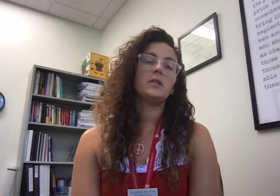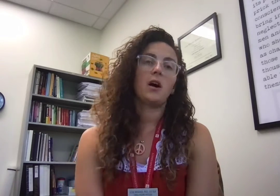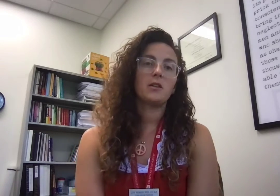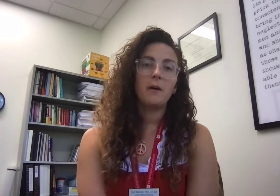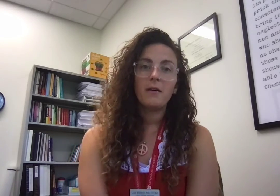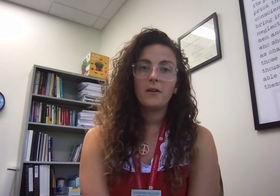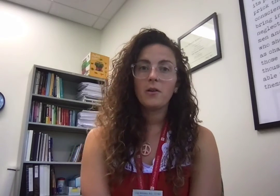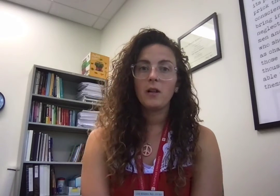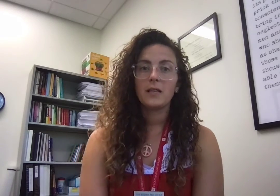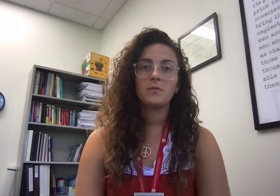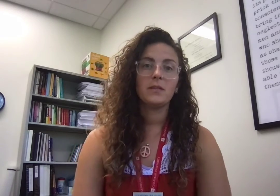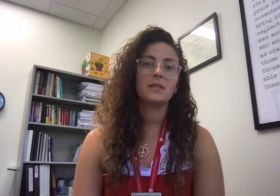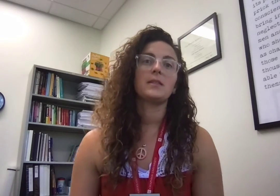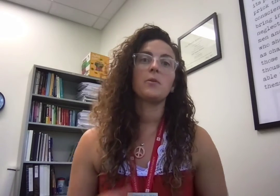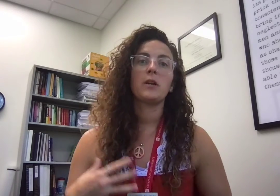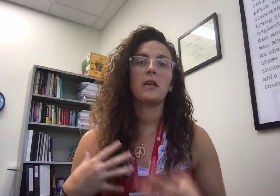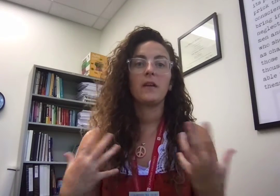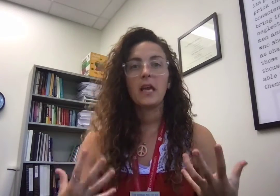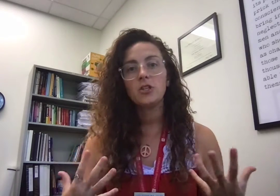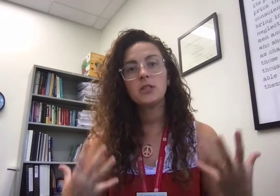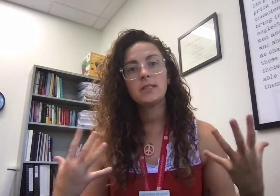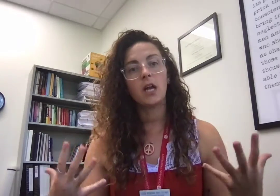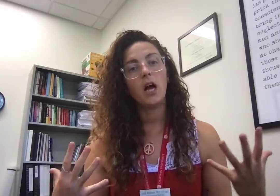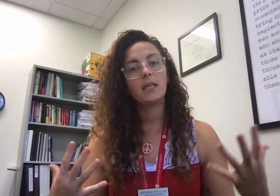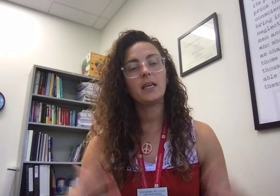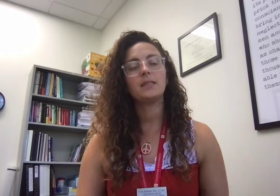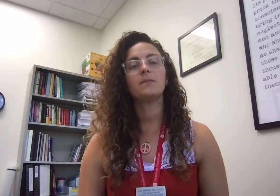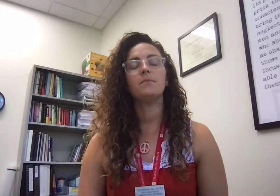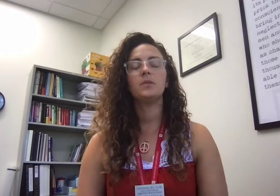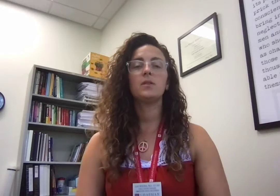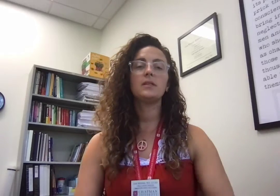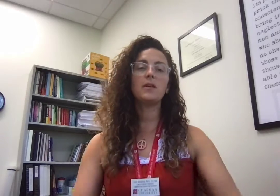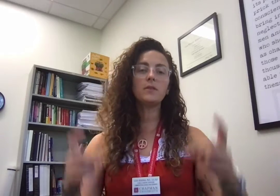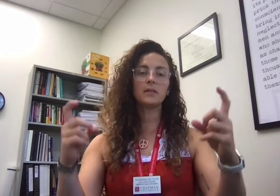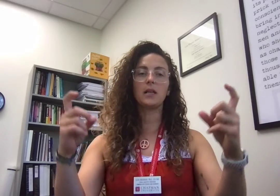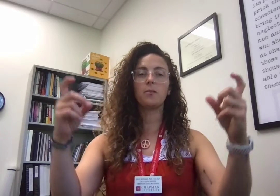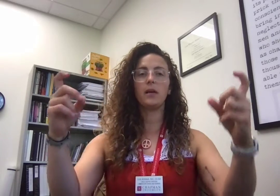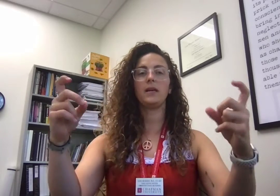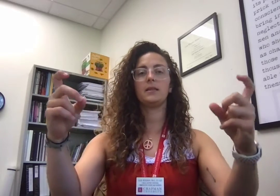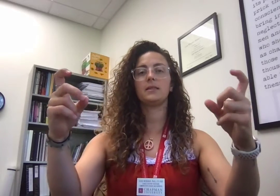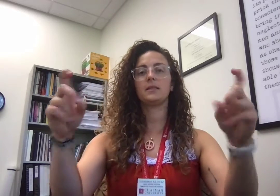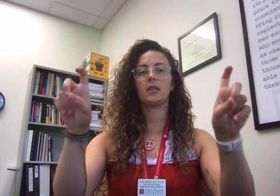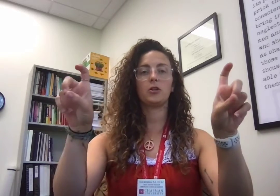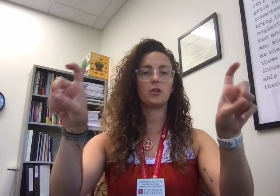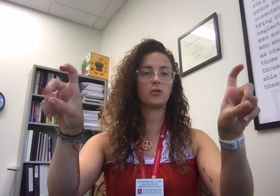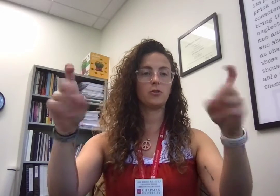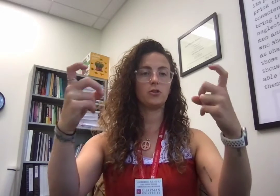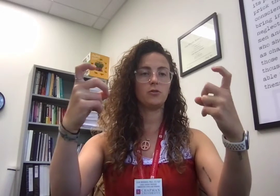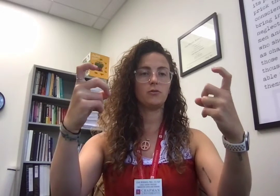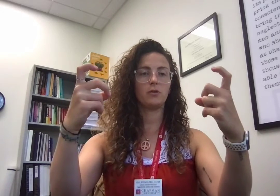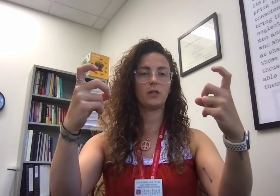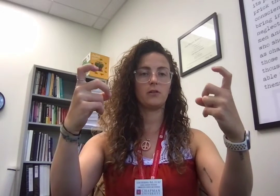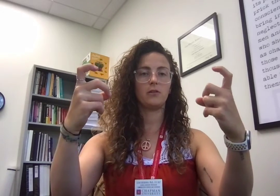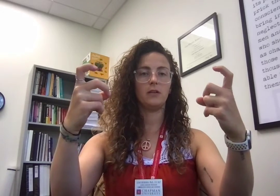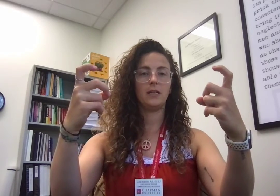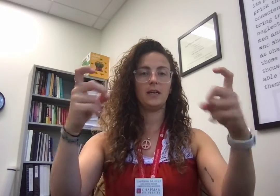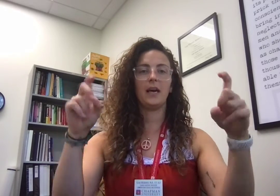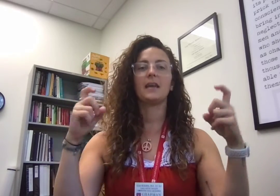talked about in our class was celebrating vacations and holidays. So the sign for celebrate is like your 2 little